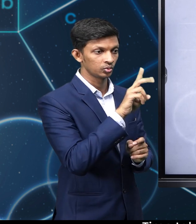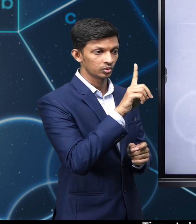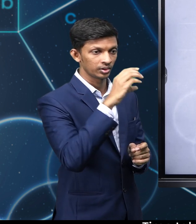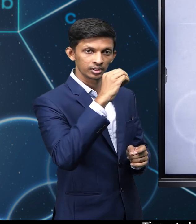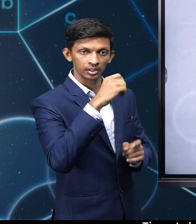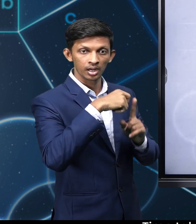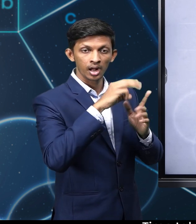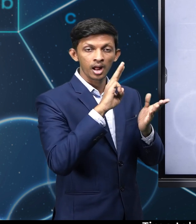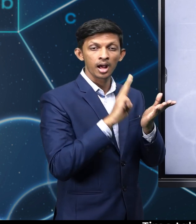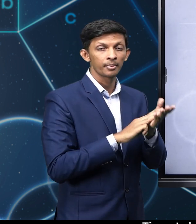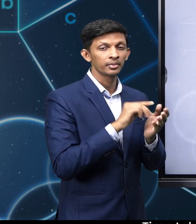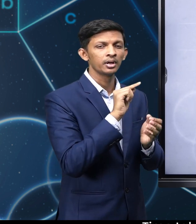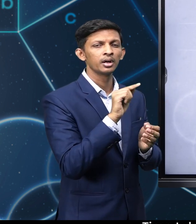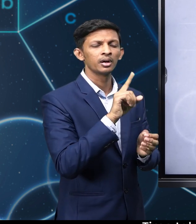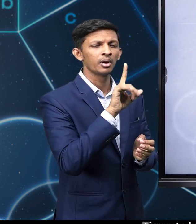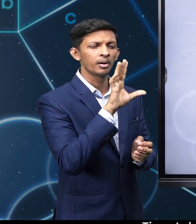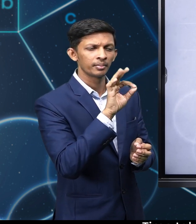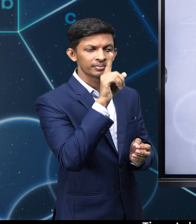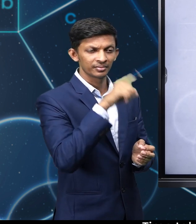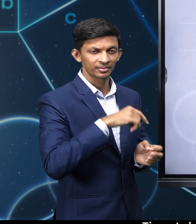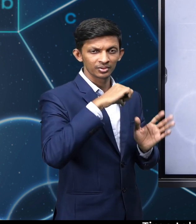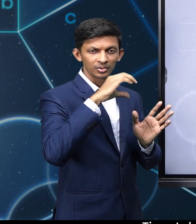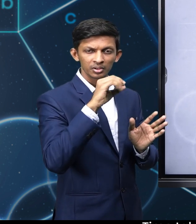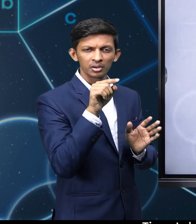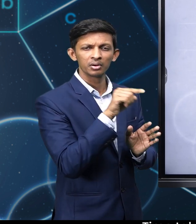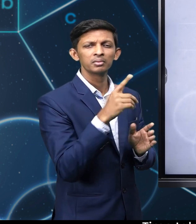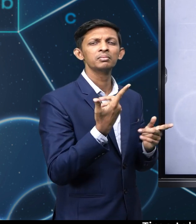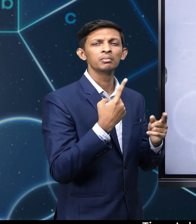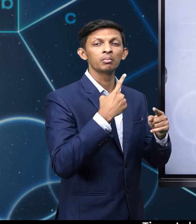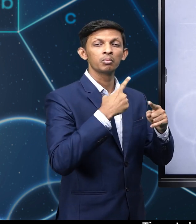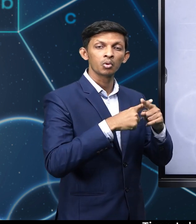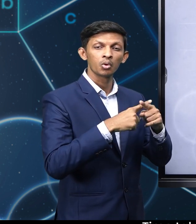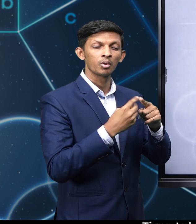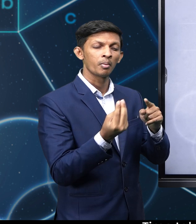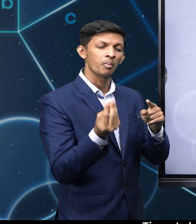Time taken to cover 210 km is equal to 150 by 90 into 210 minutes,